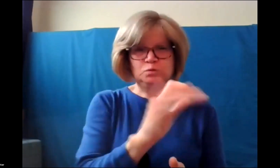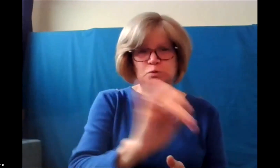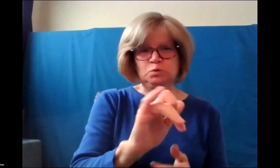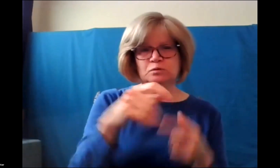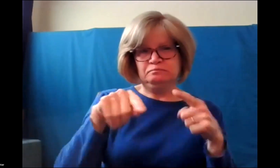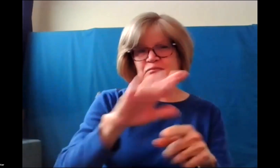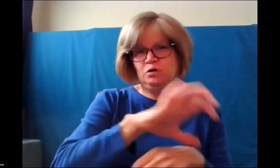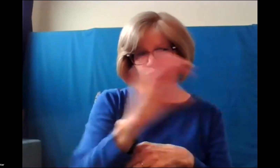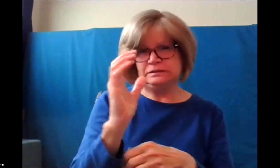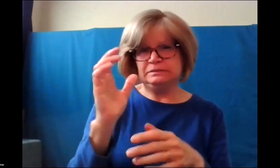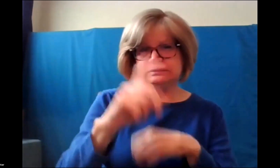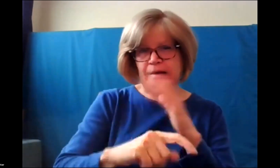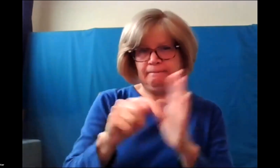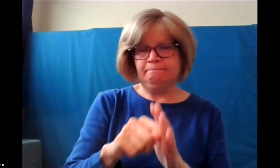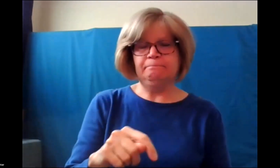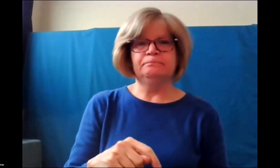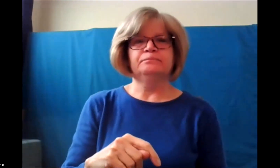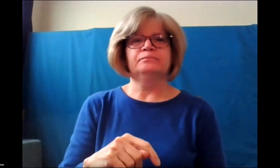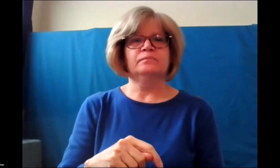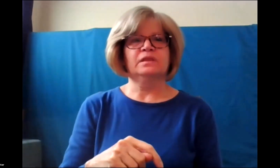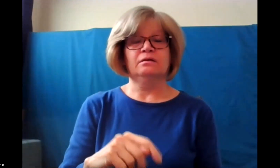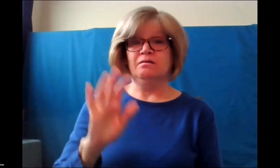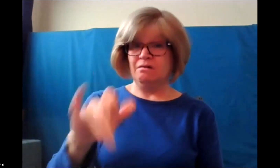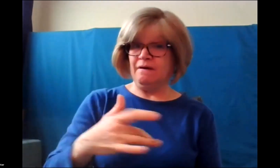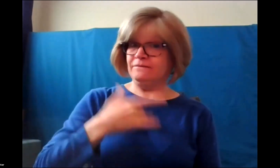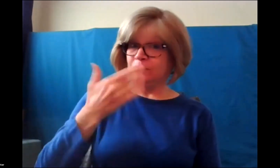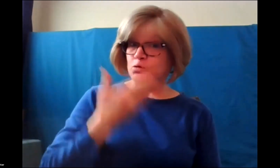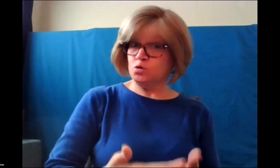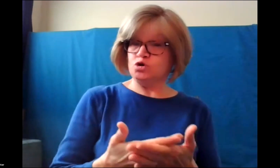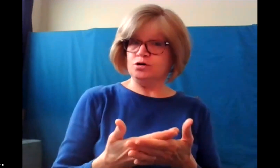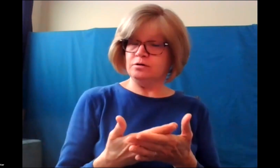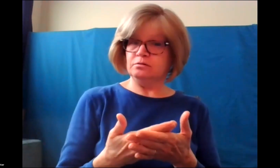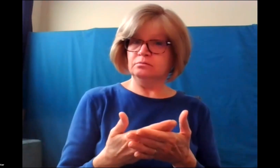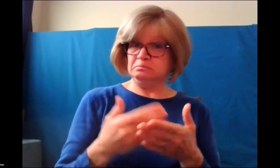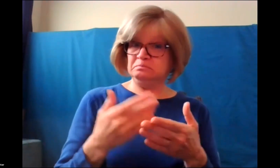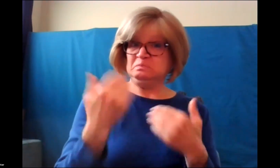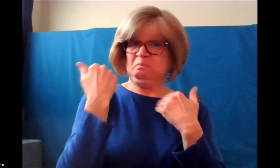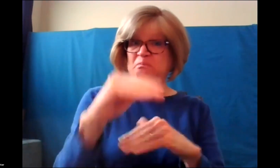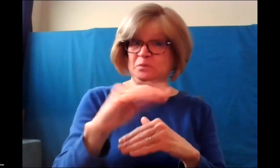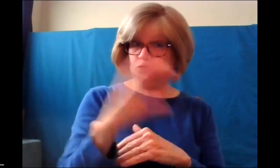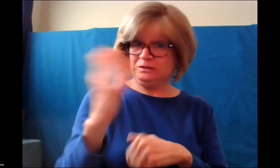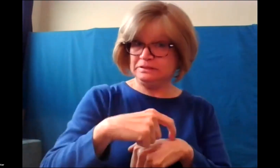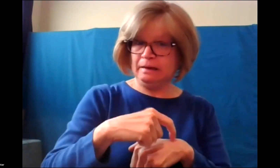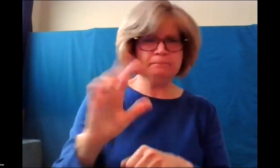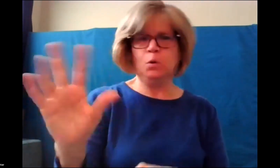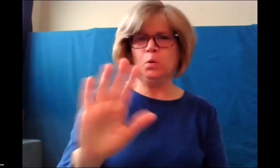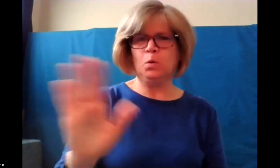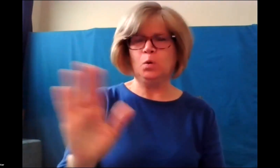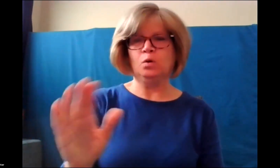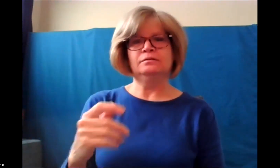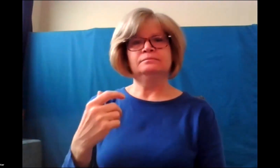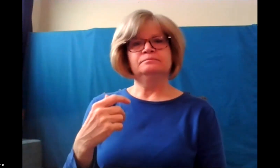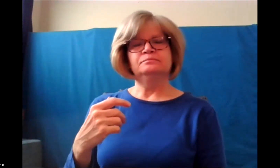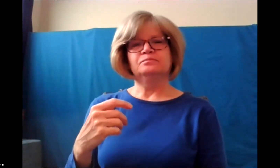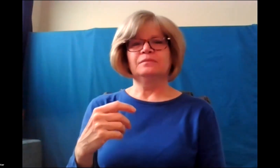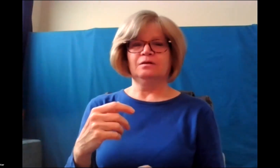Such feel-good exercises are not confined to Christmas time, though. We've all played that fantasy game of